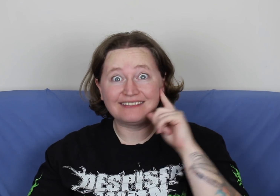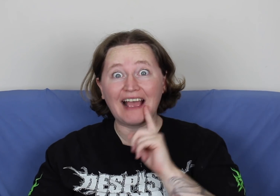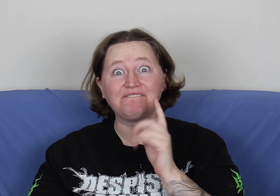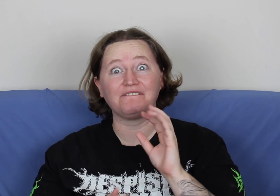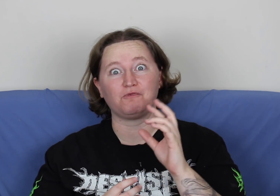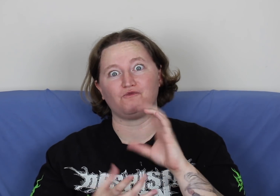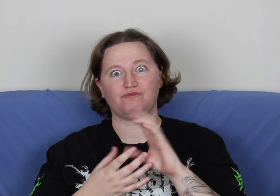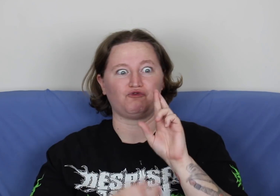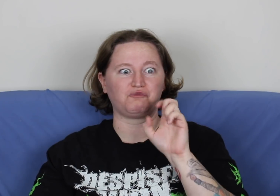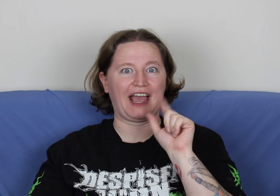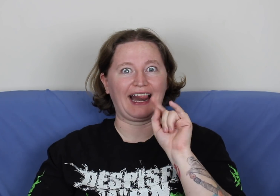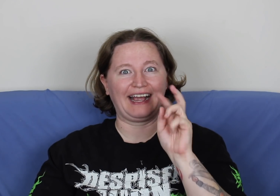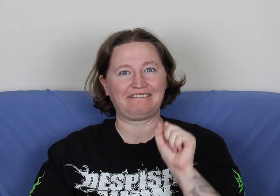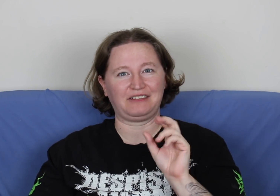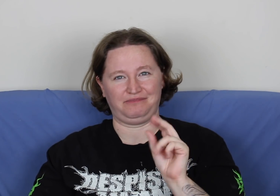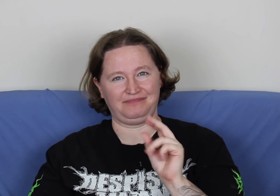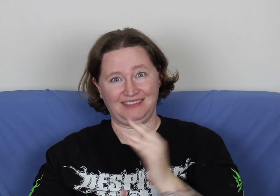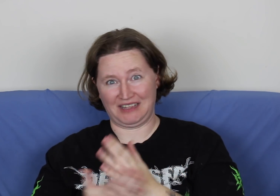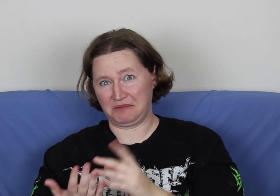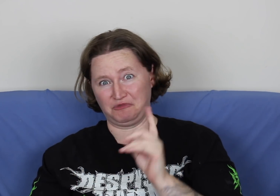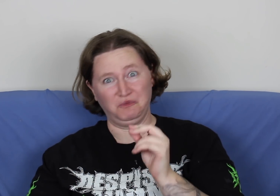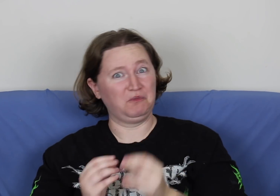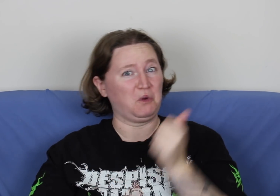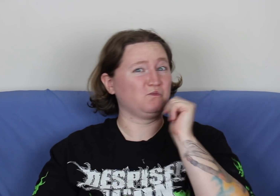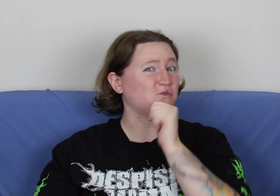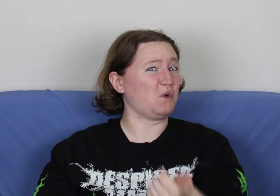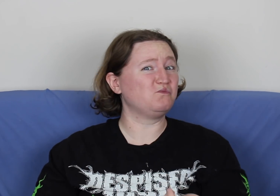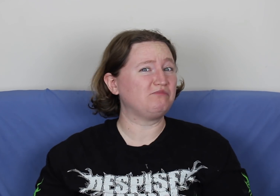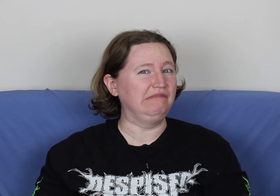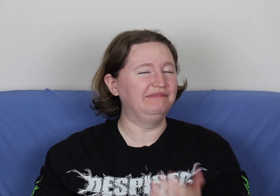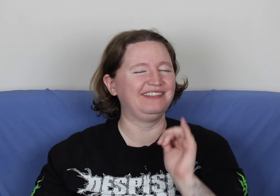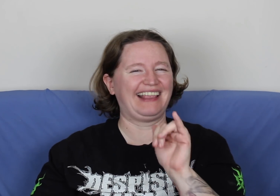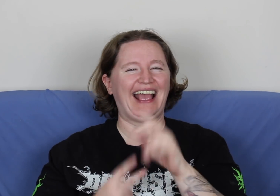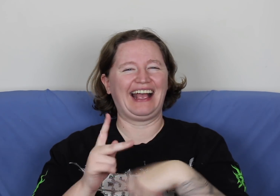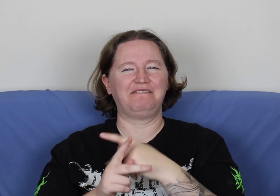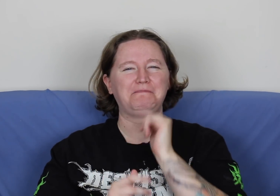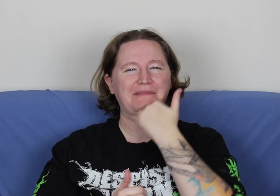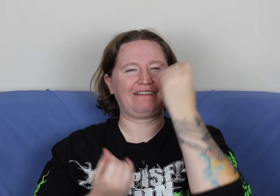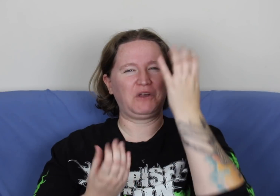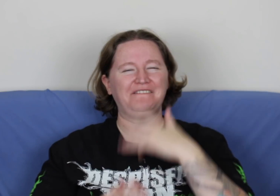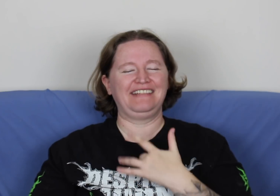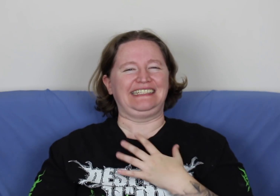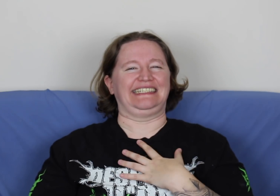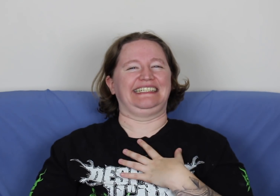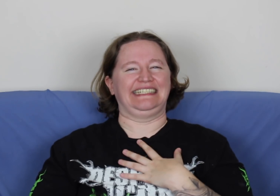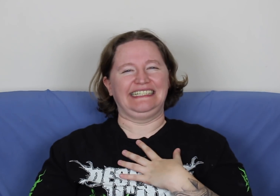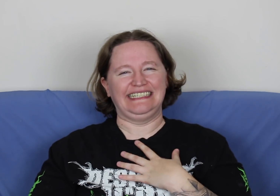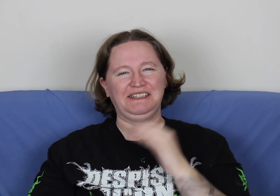deaf. Do you have deaf relatives or anything like that? Some people do, but most don't. So that sort of misinformation kind of